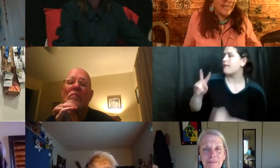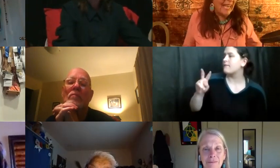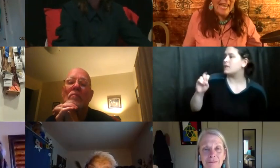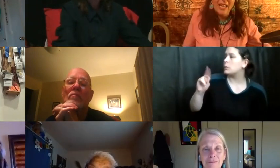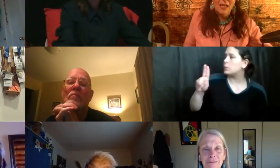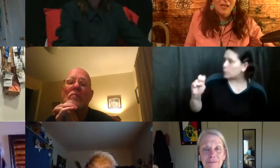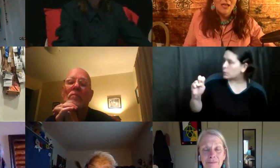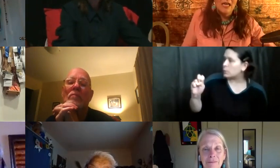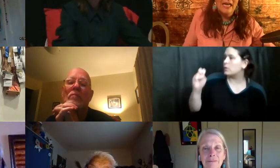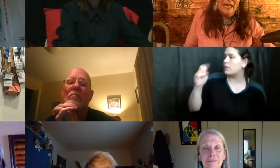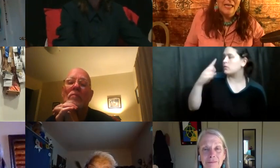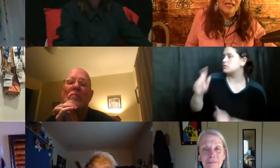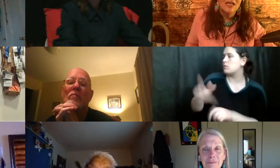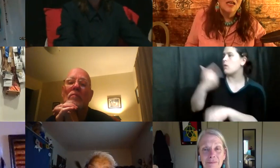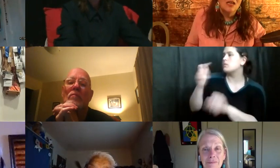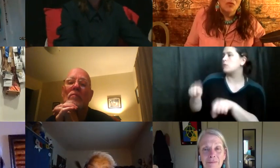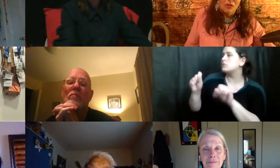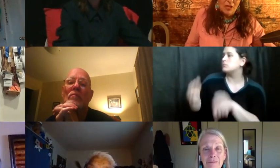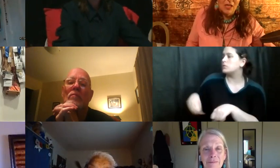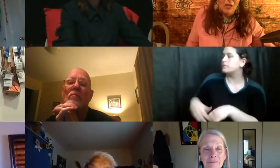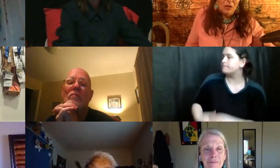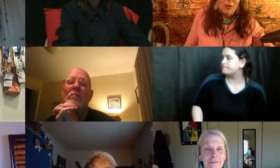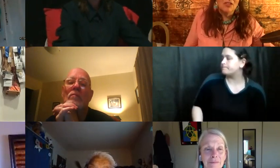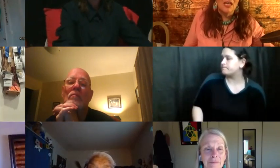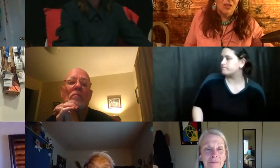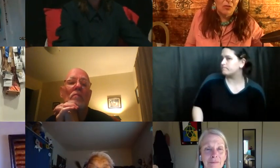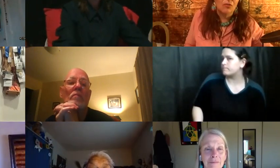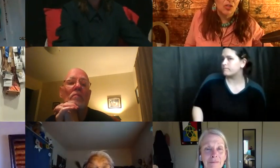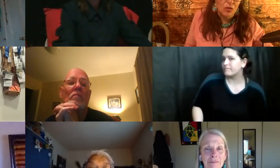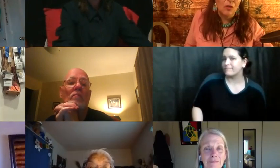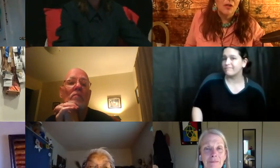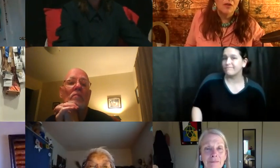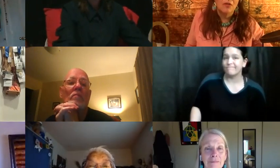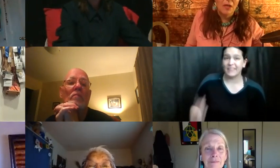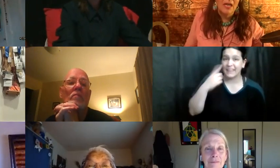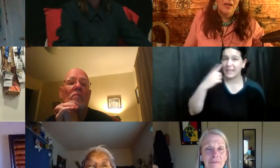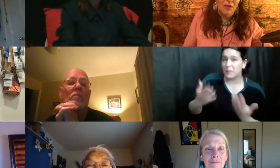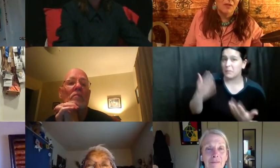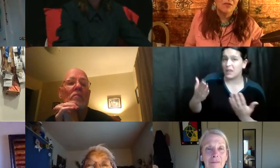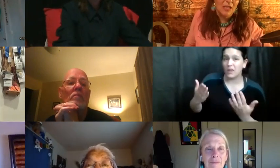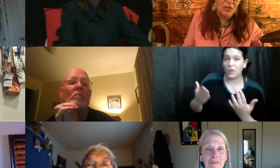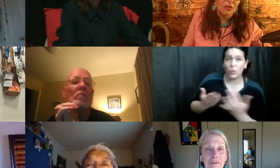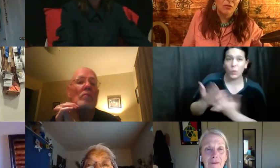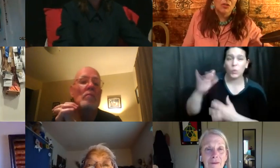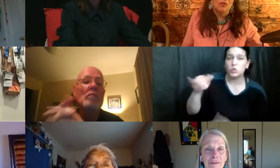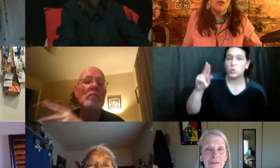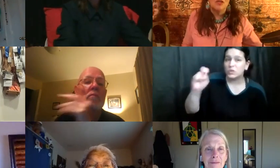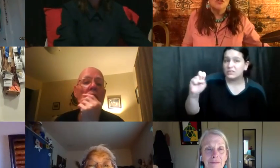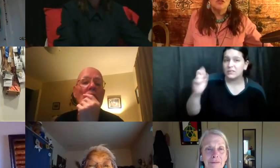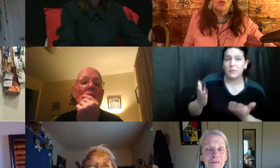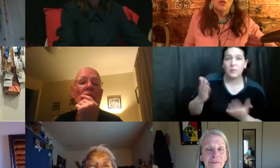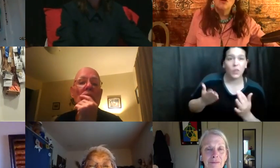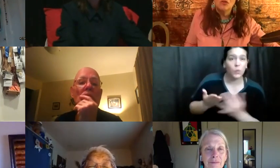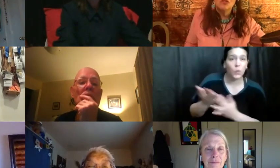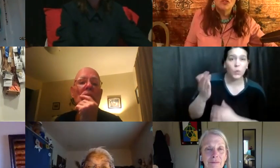we can. And we're thinking we might take it through June. We might have enough to get through June.